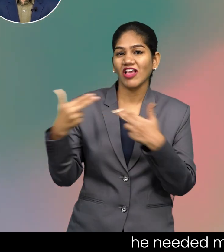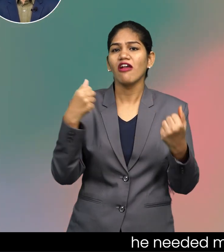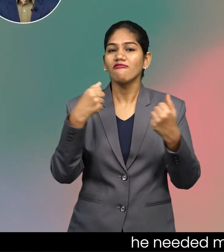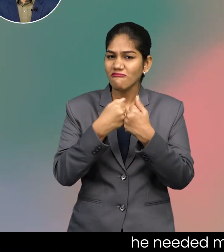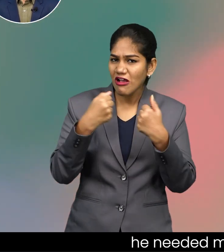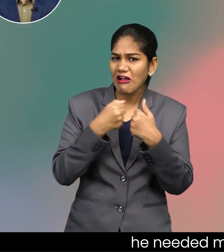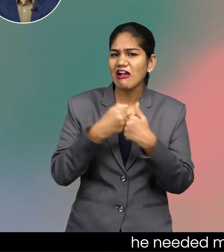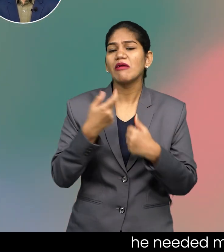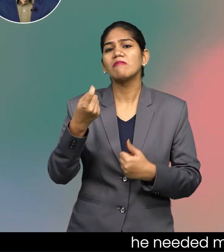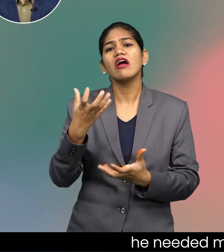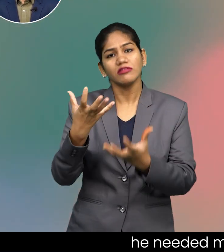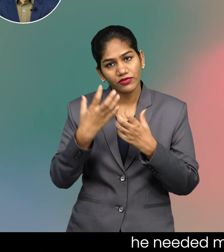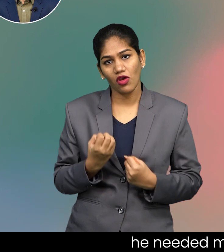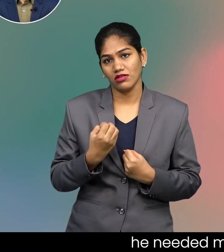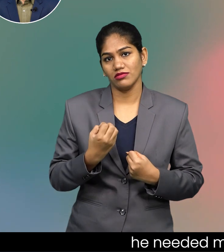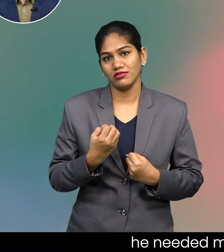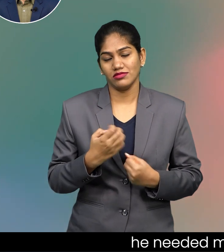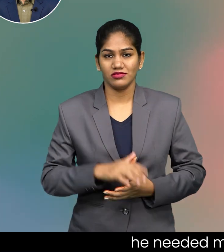wars.